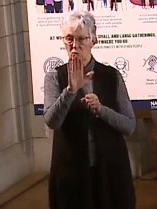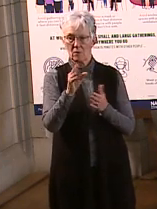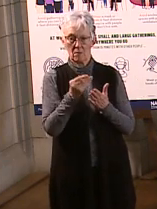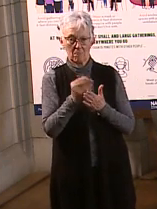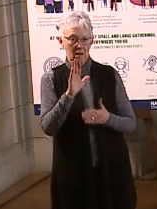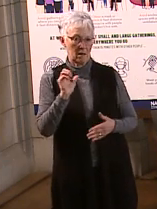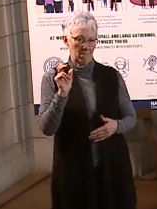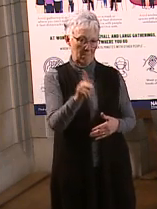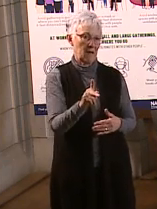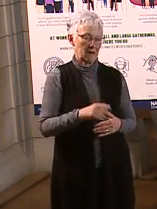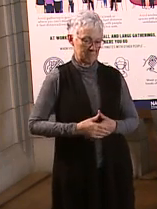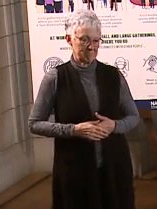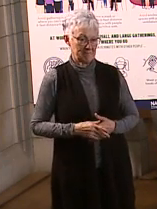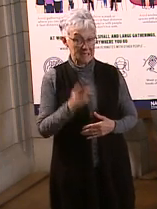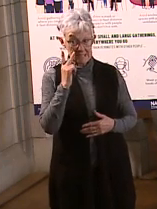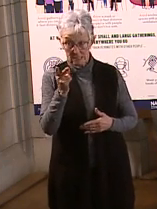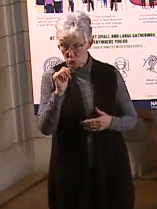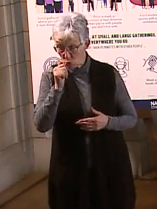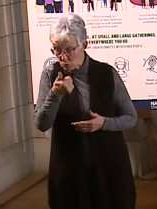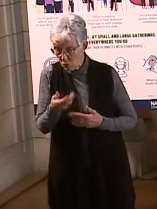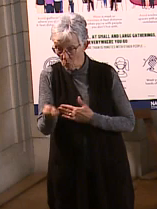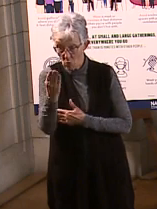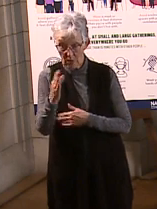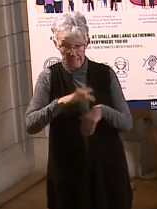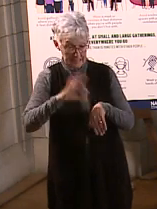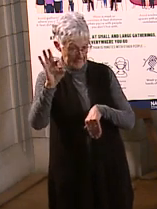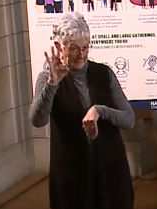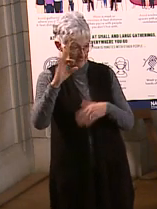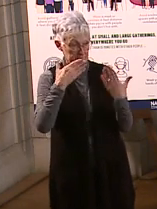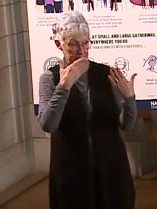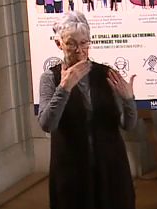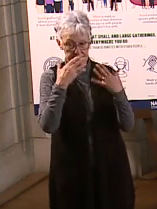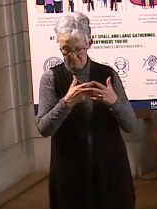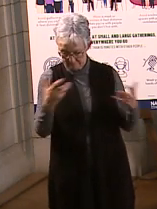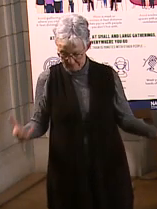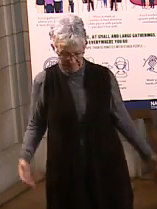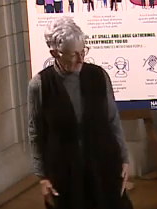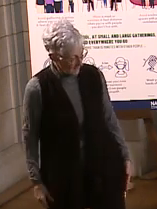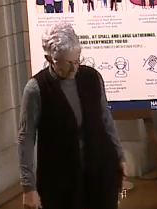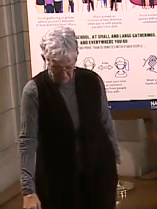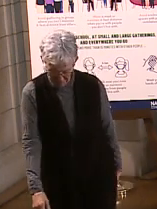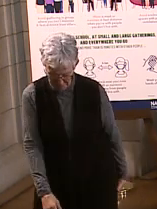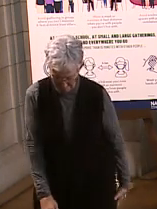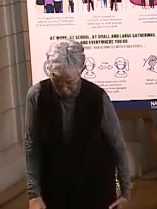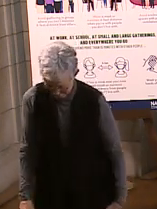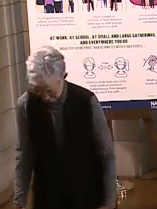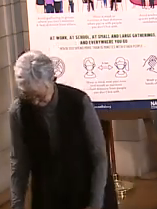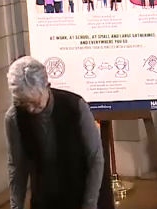will see you all again tomorrow morning at 9 a.m. Thanks very much. Thank you, Francis.